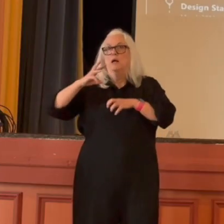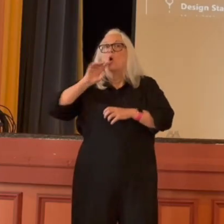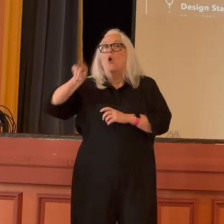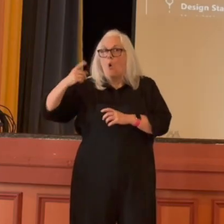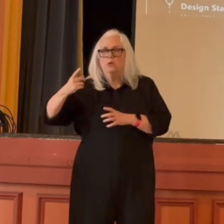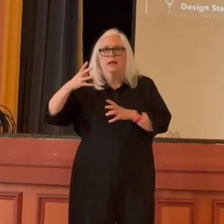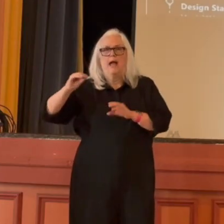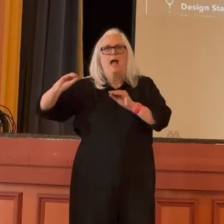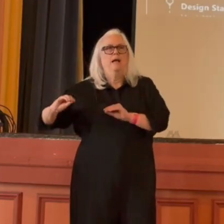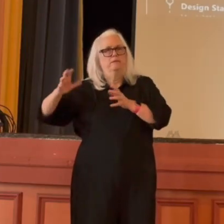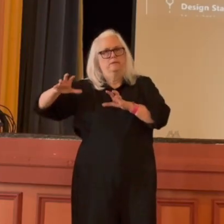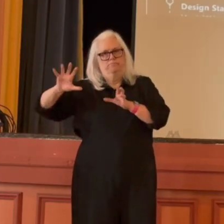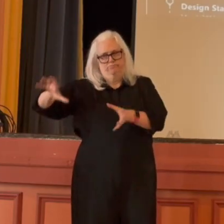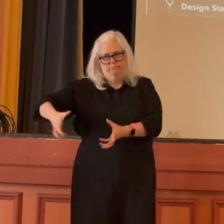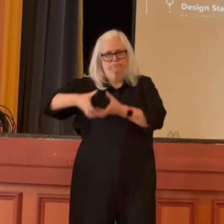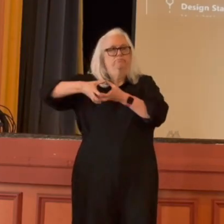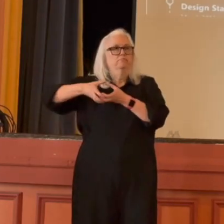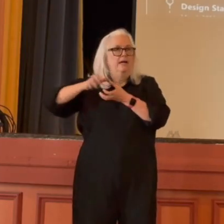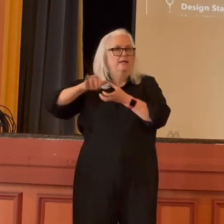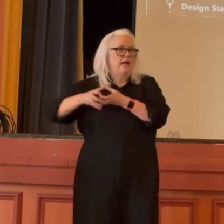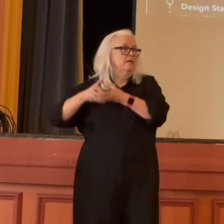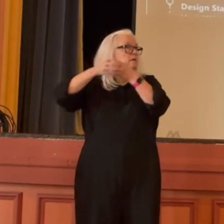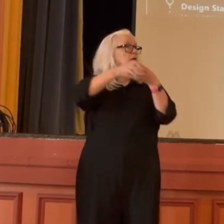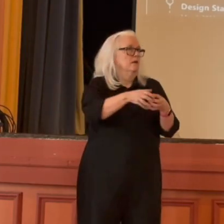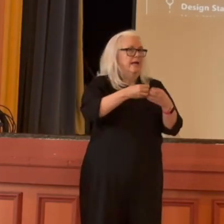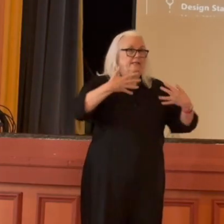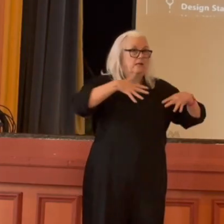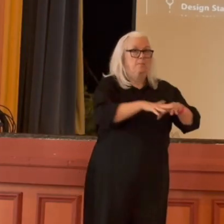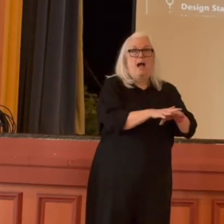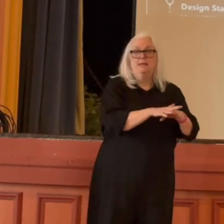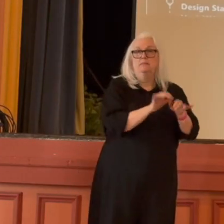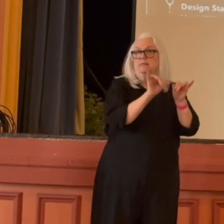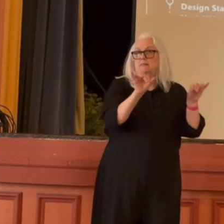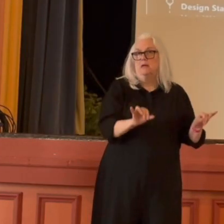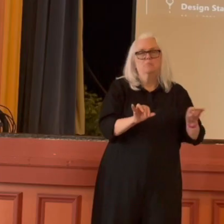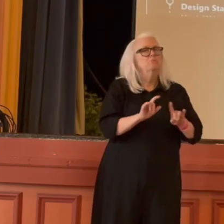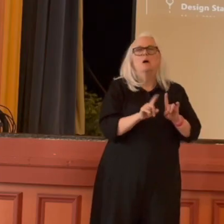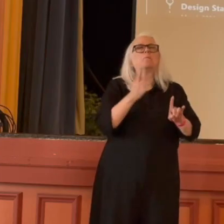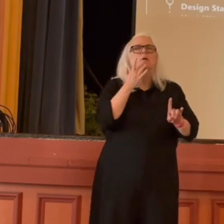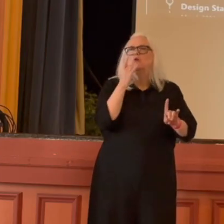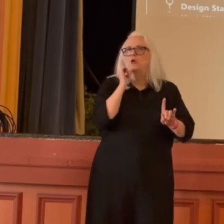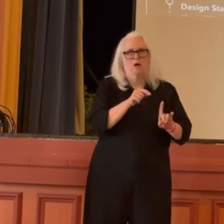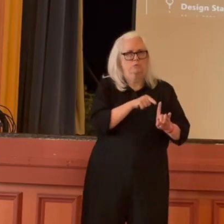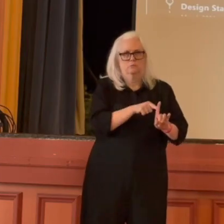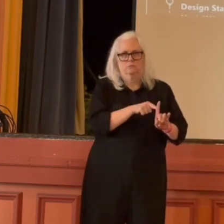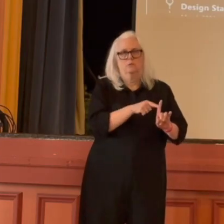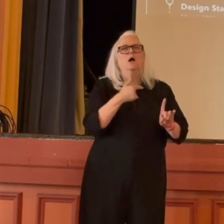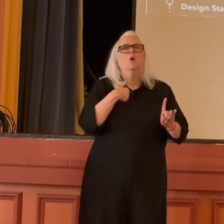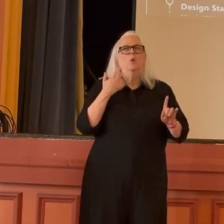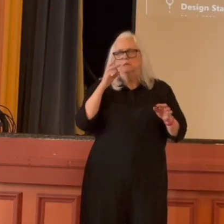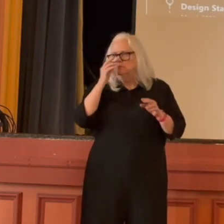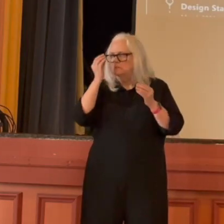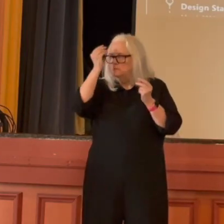into the combined system. And instead of having it come into the combined system, we're looking at ways to reroute it so it goes out to the waterway